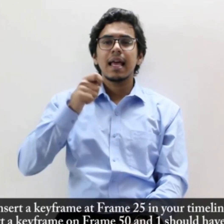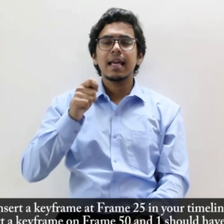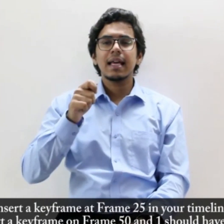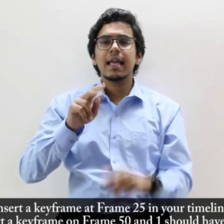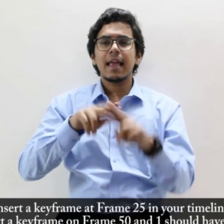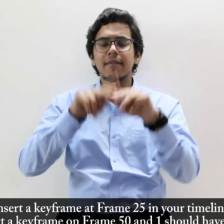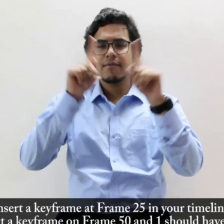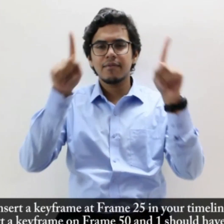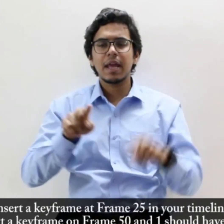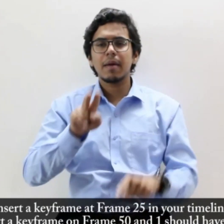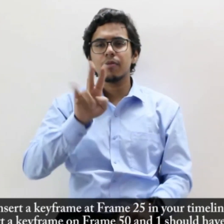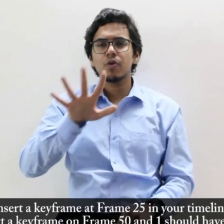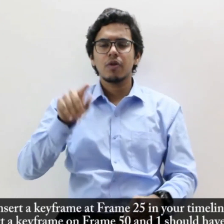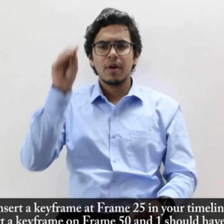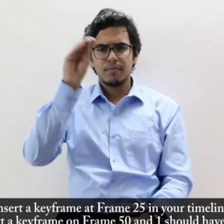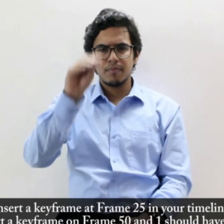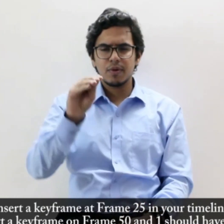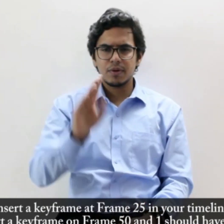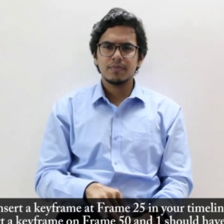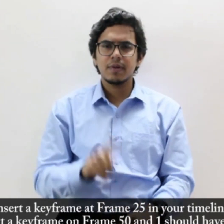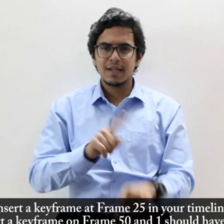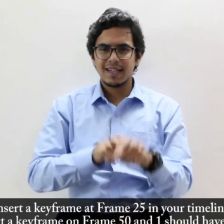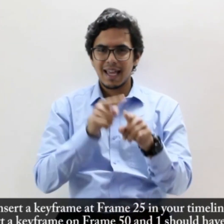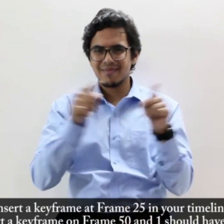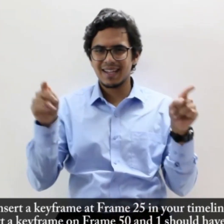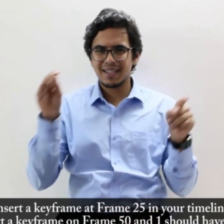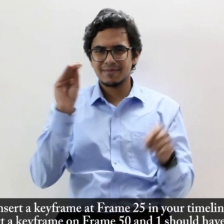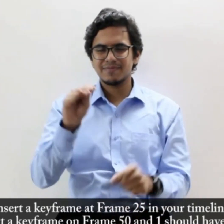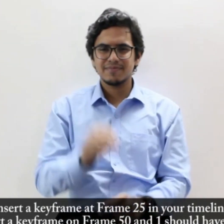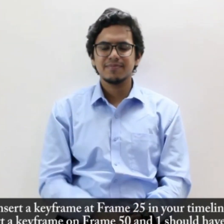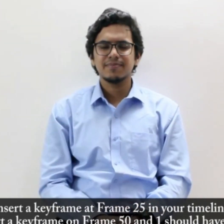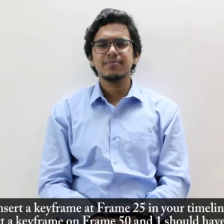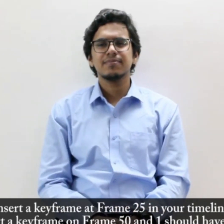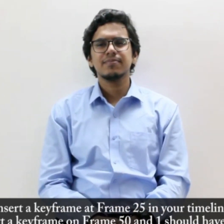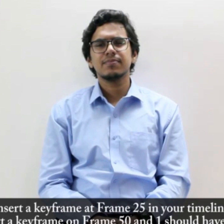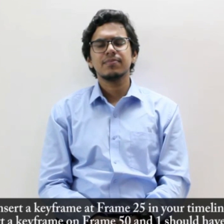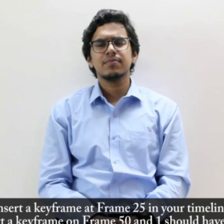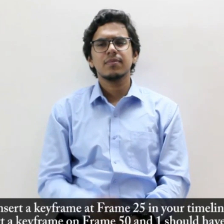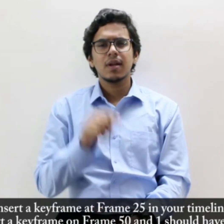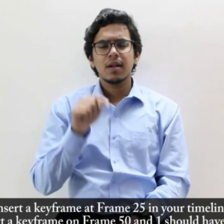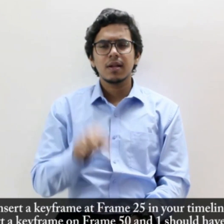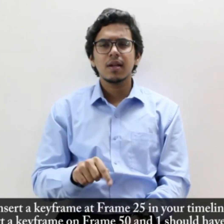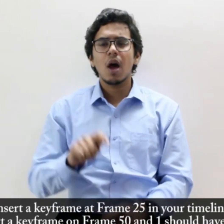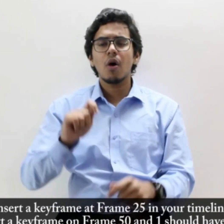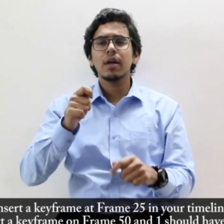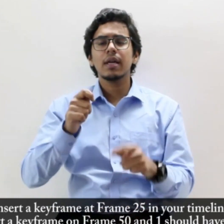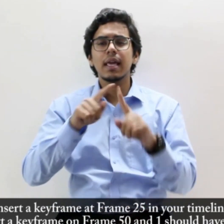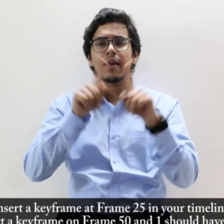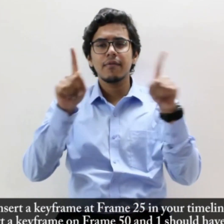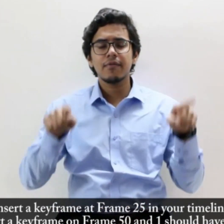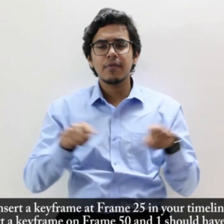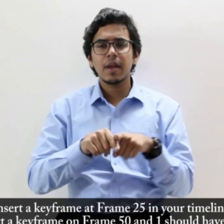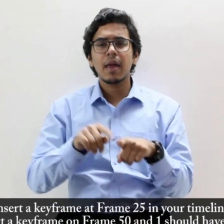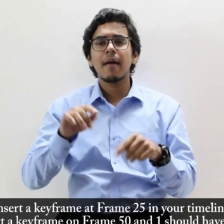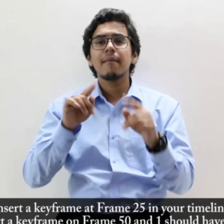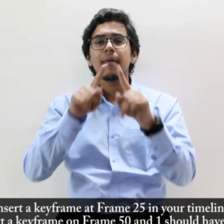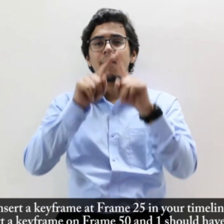Insert, insert a keyframe at frame 25 in your timeline. Now insert a keyframe